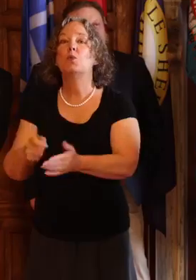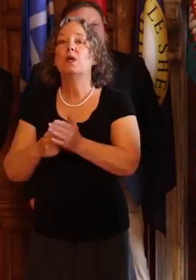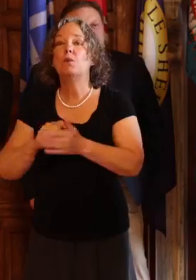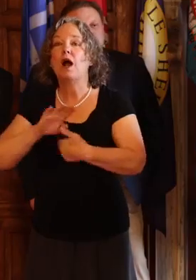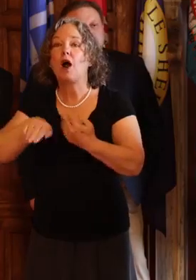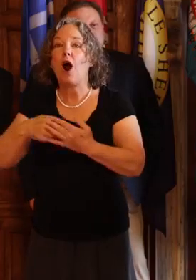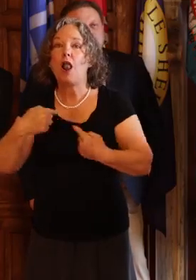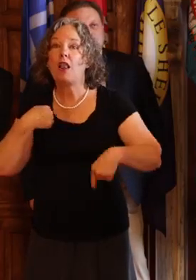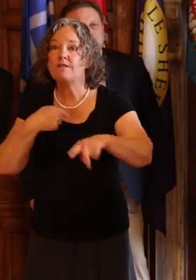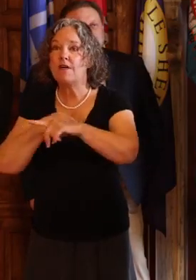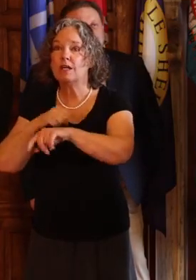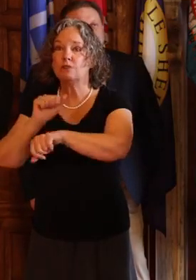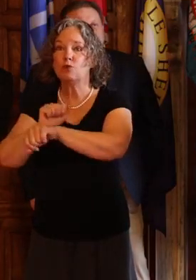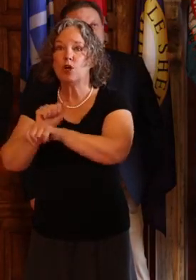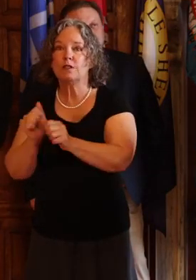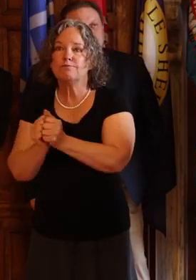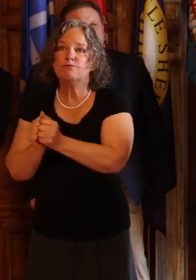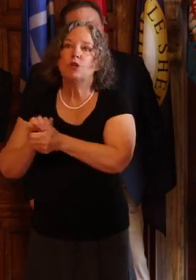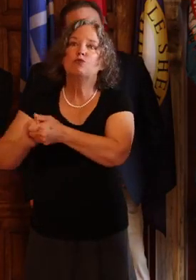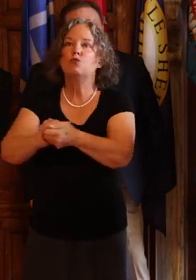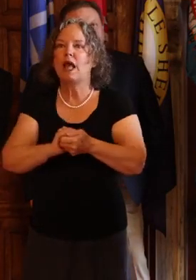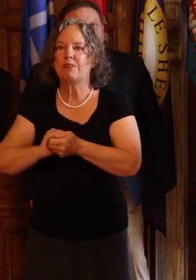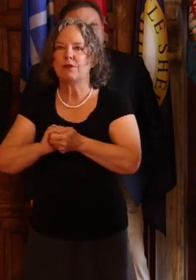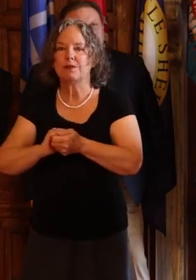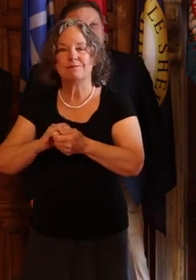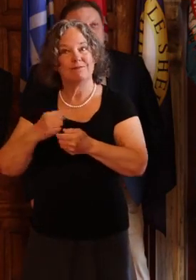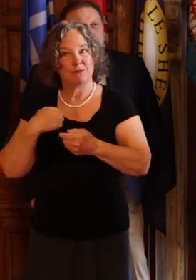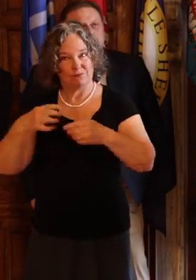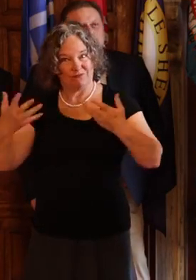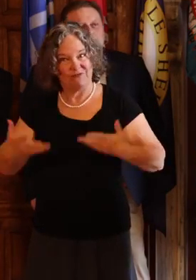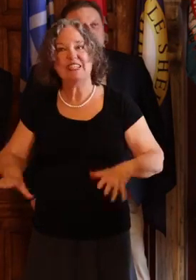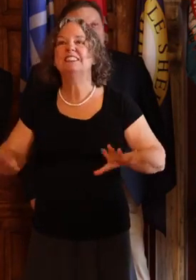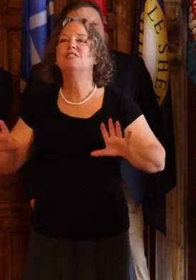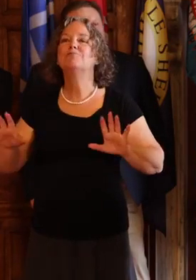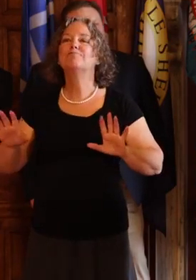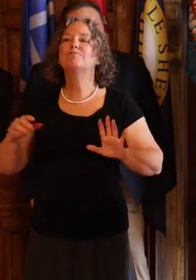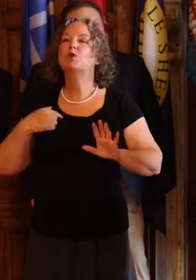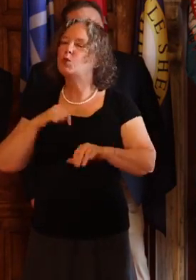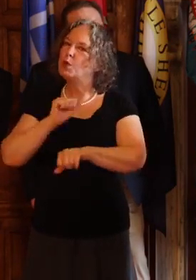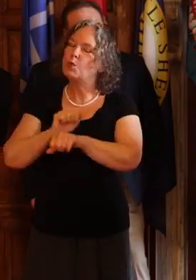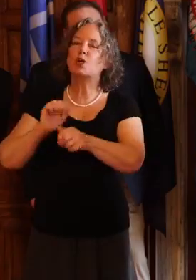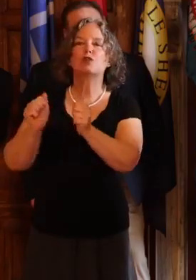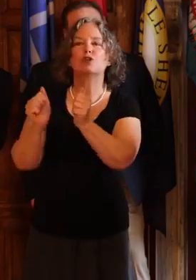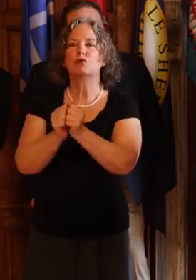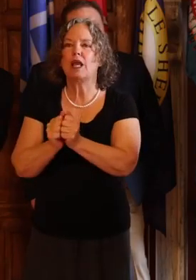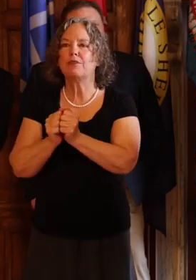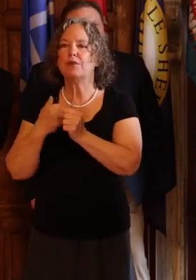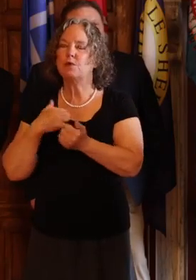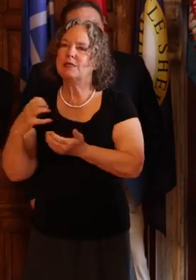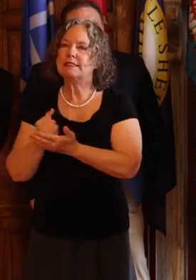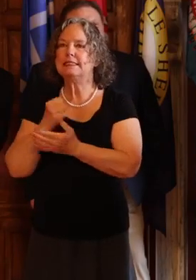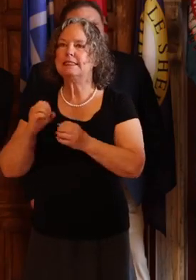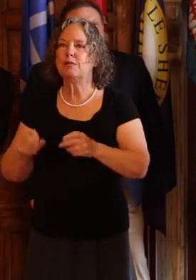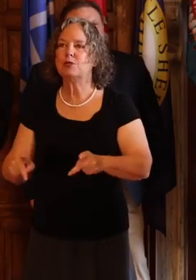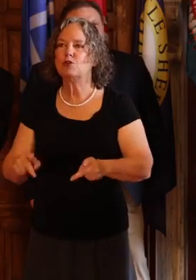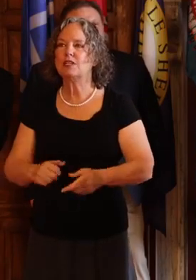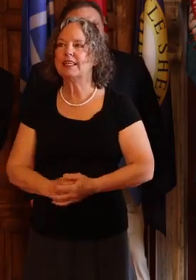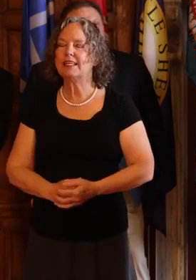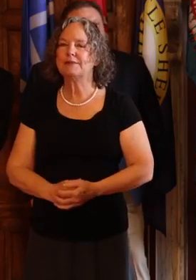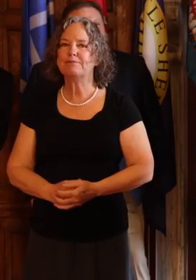us to work together." And we did. We worked together and we seized the opportunity.